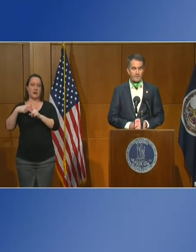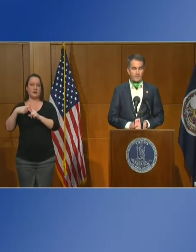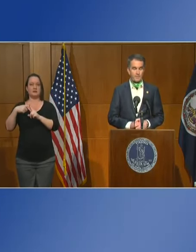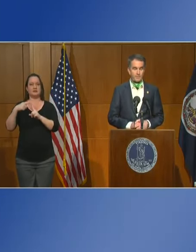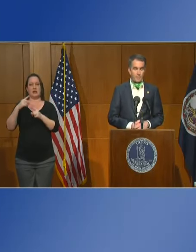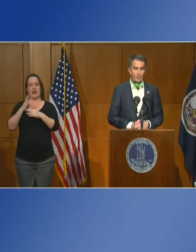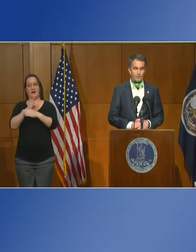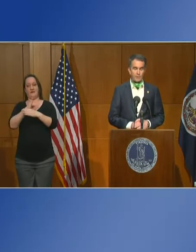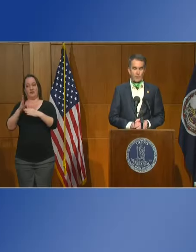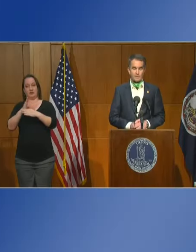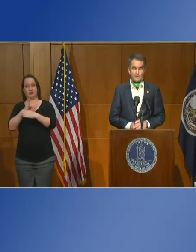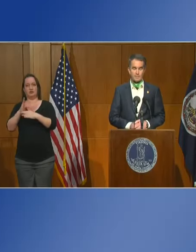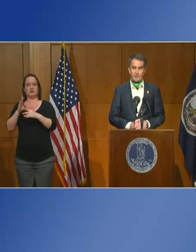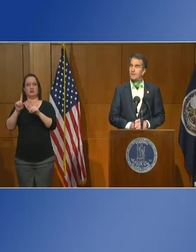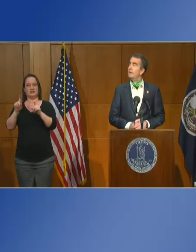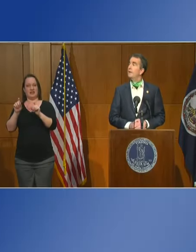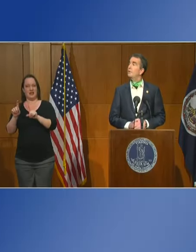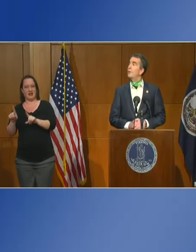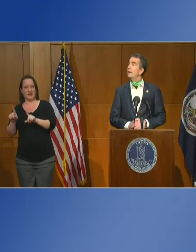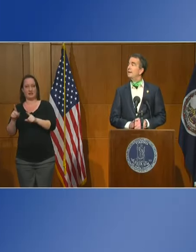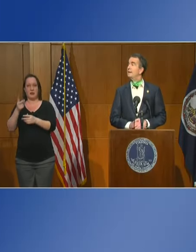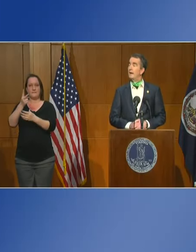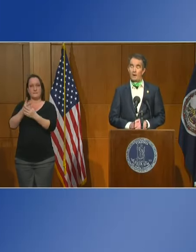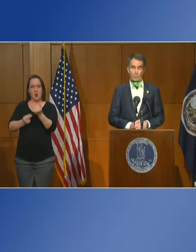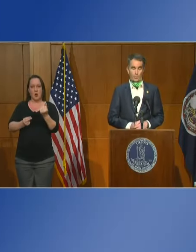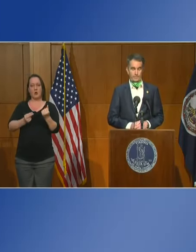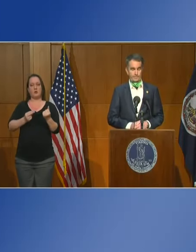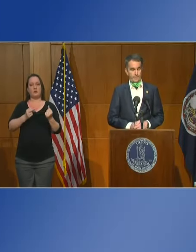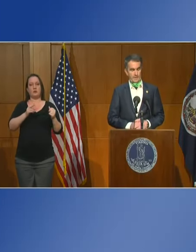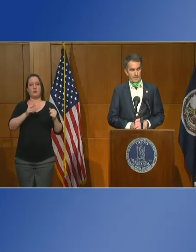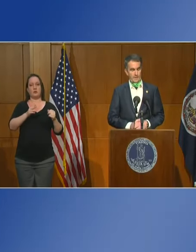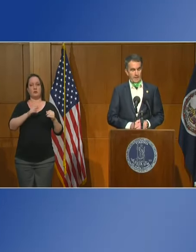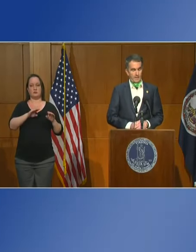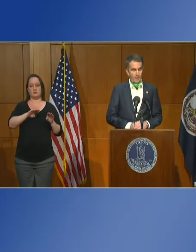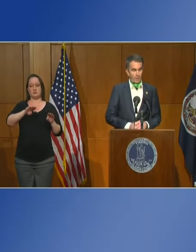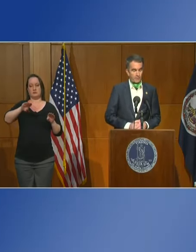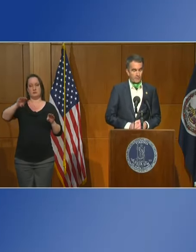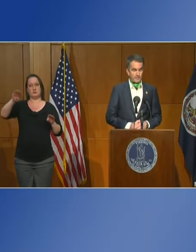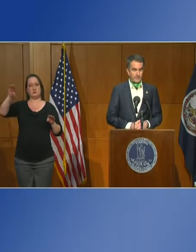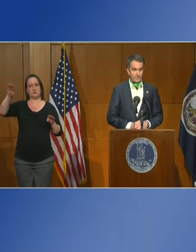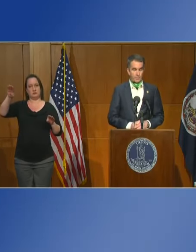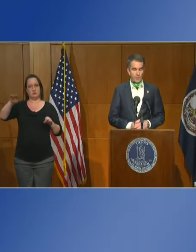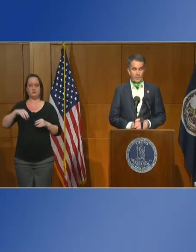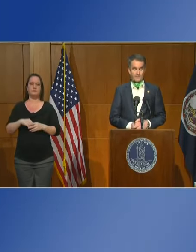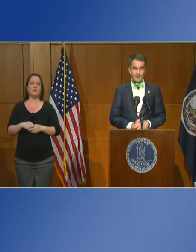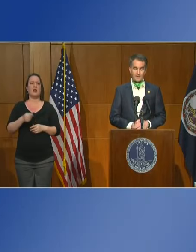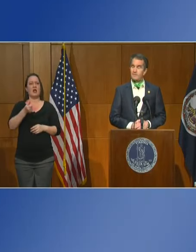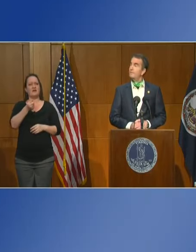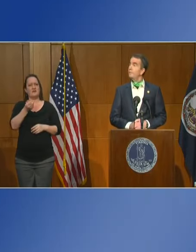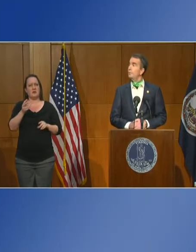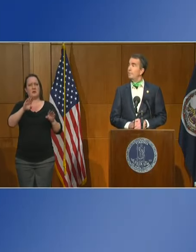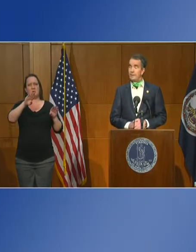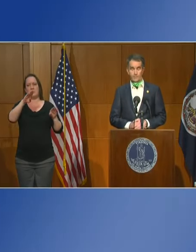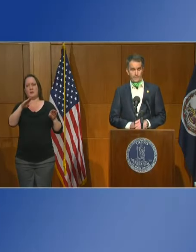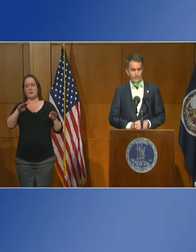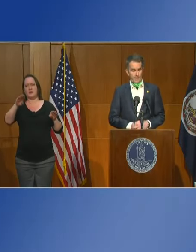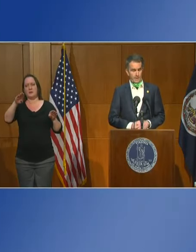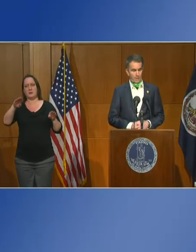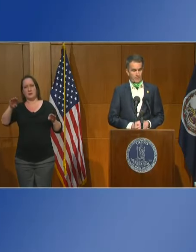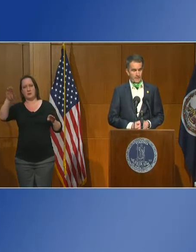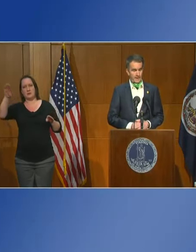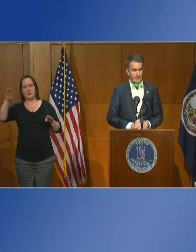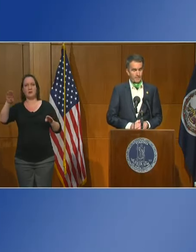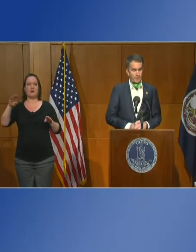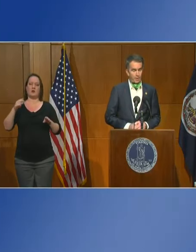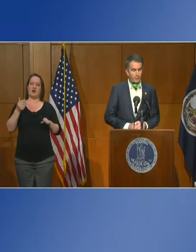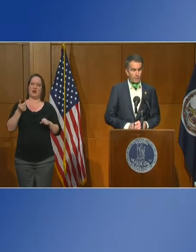performed have both largely been trending upward. There are some dips where we have tested fewer people